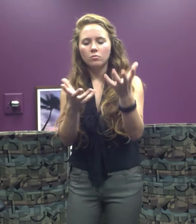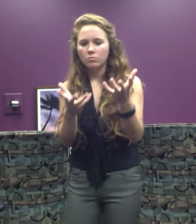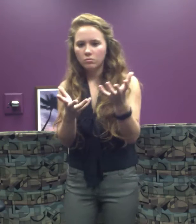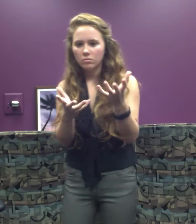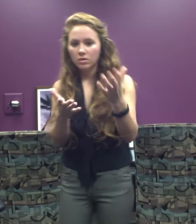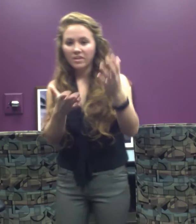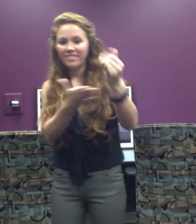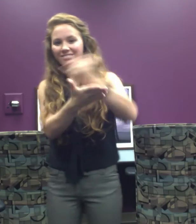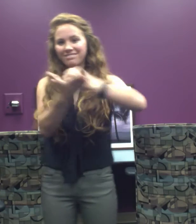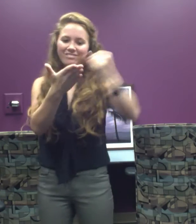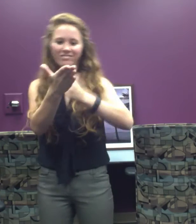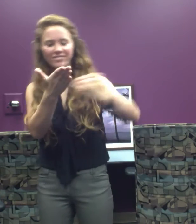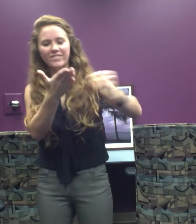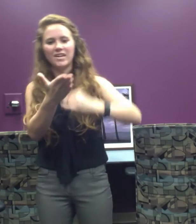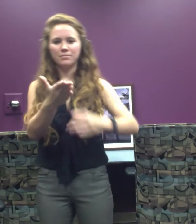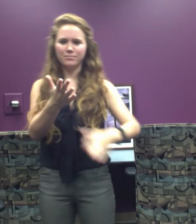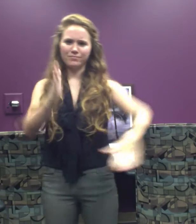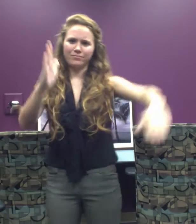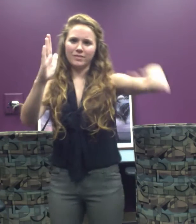and the side green.